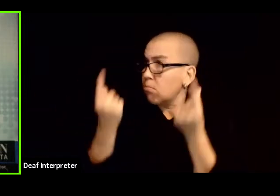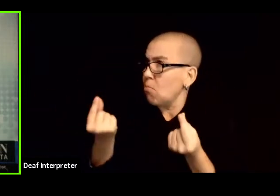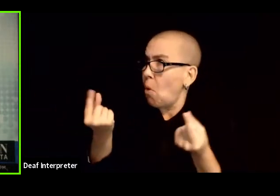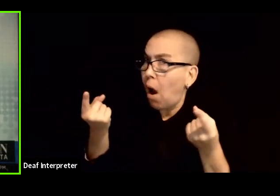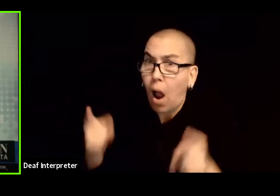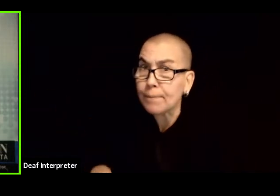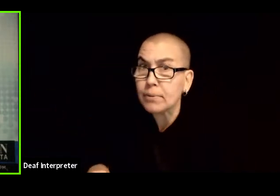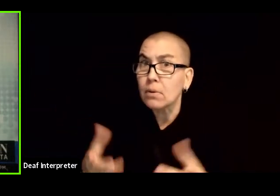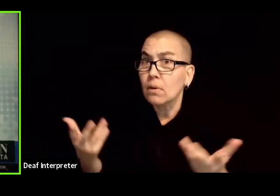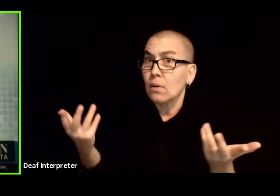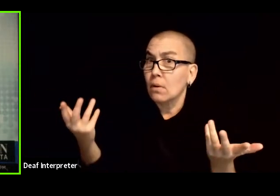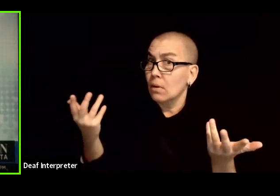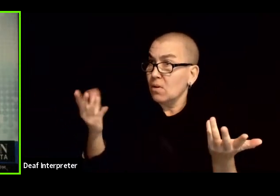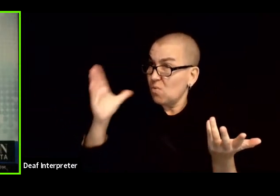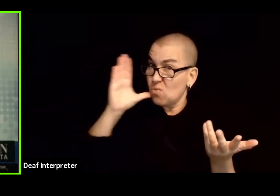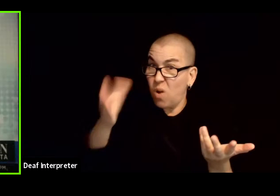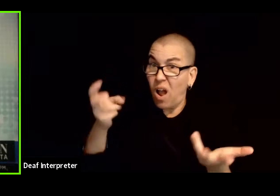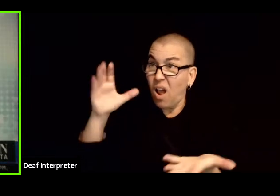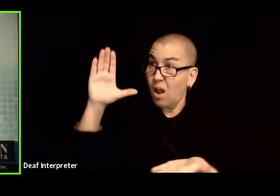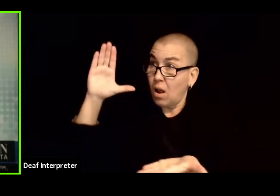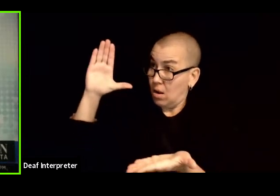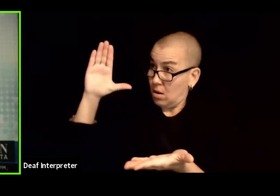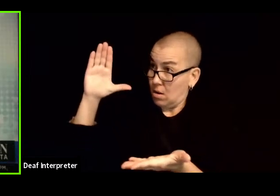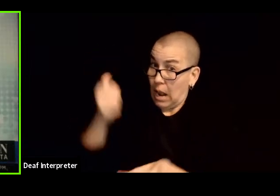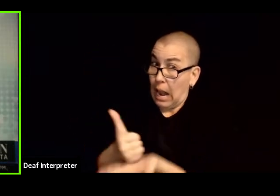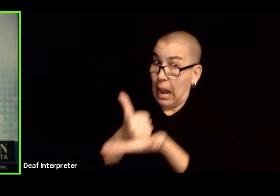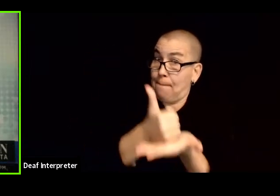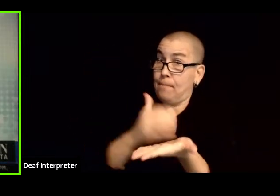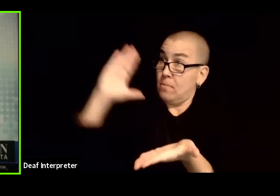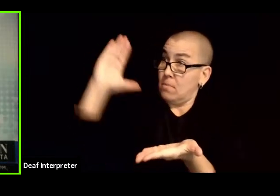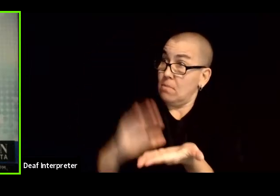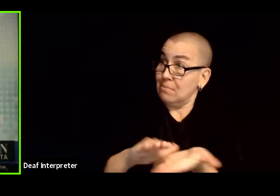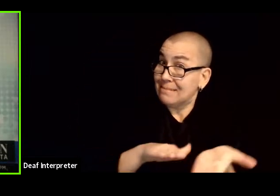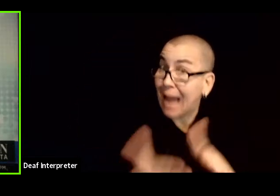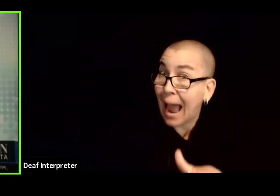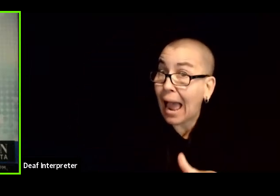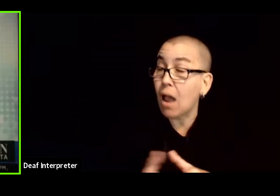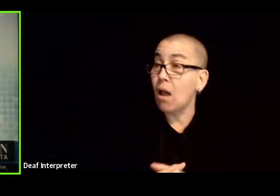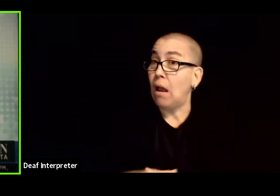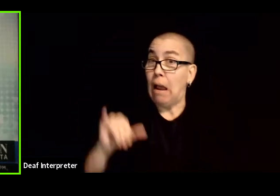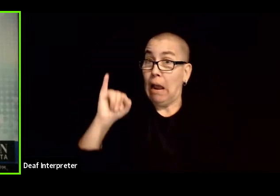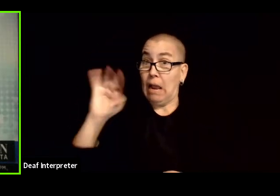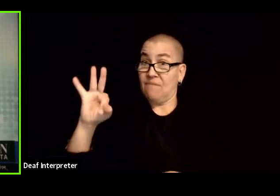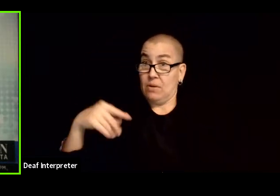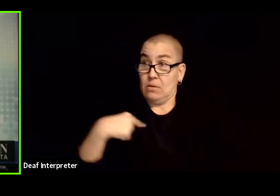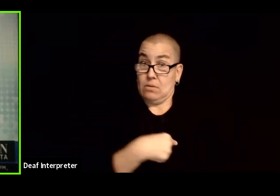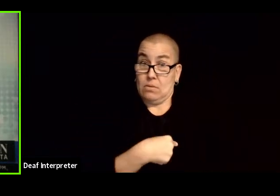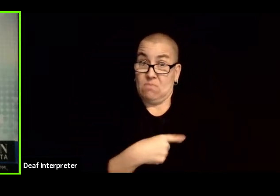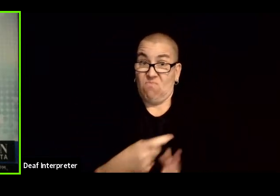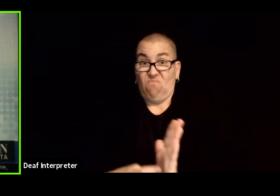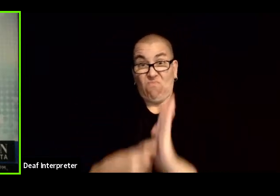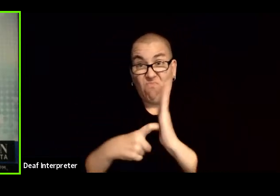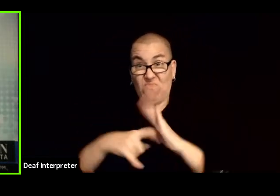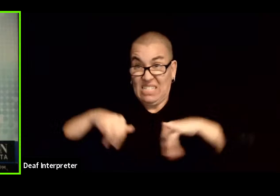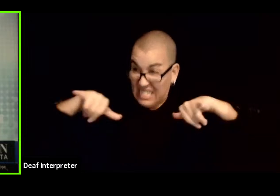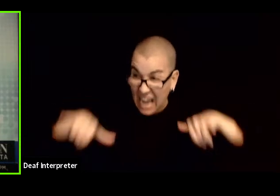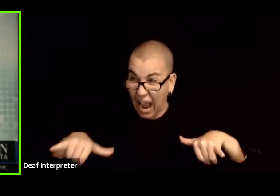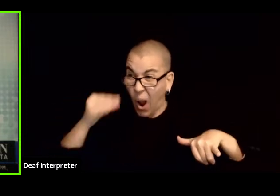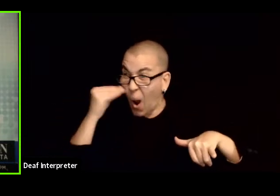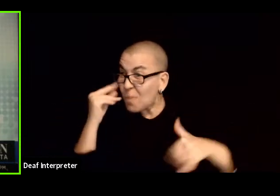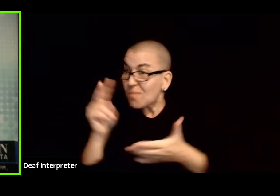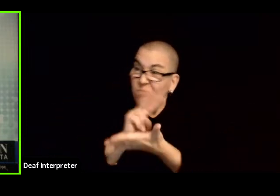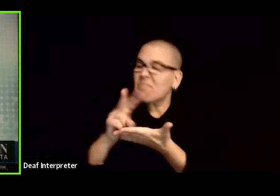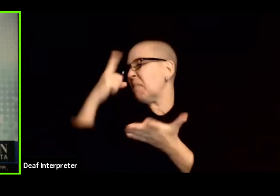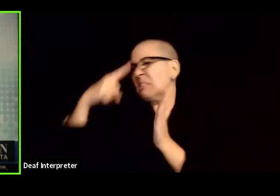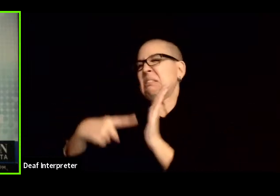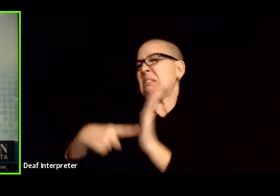state did implement some sort of order like that, similar to the one earlier this year, or if you have any specifics on anything else you might be considering. I'm wondering